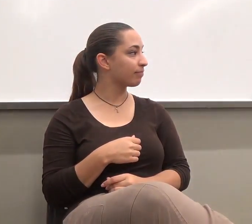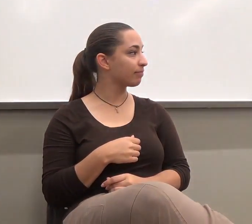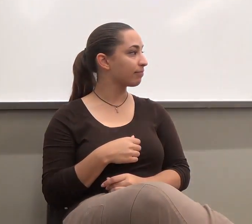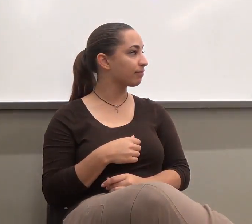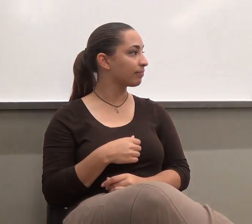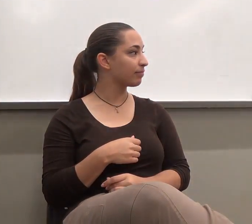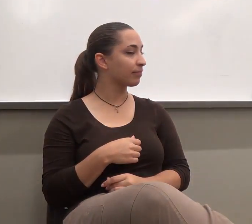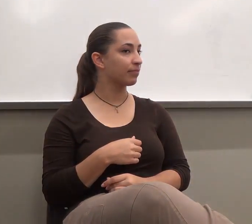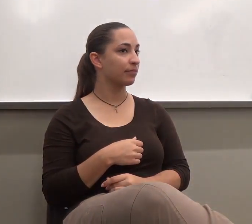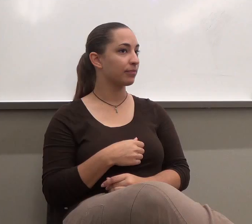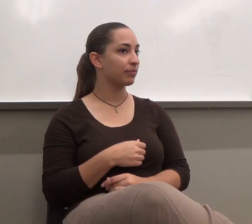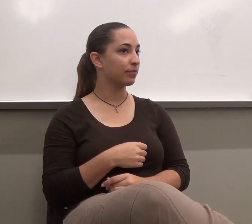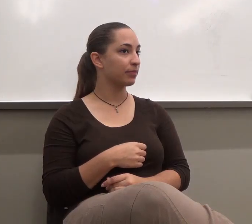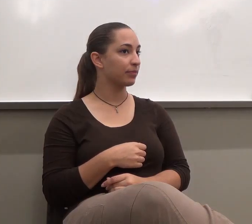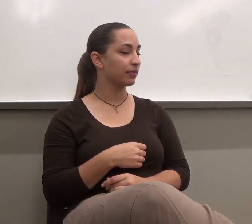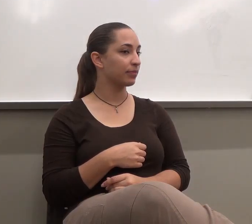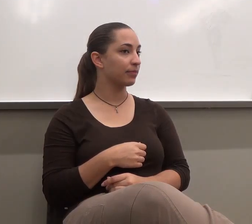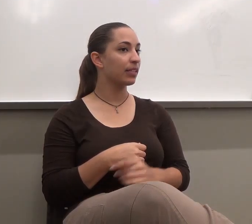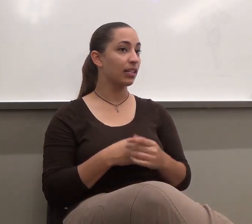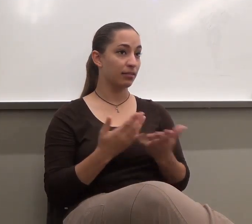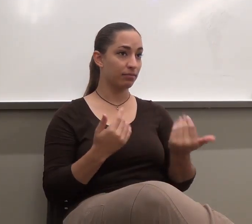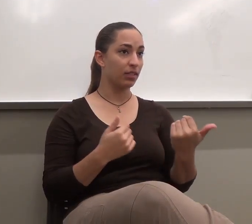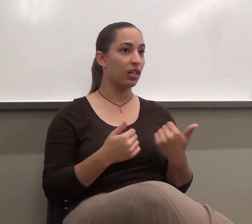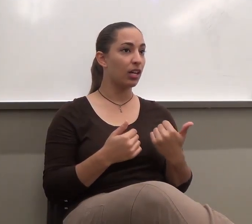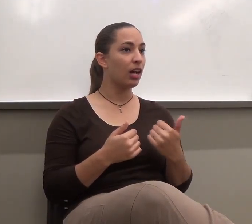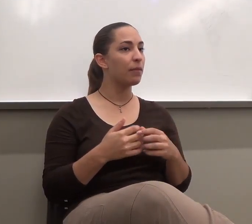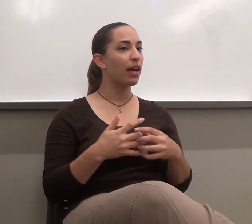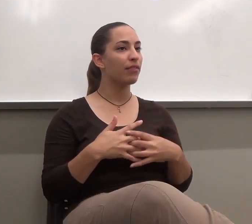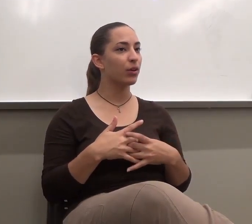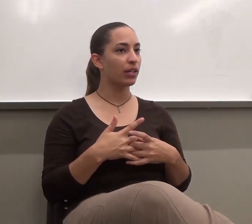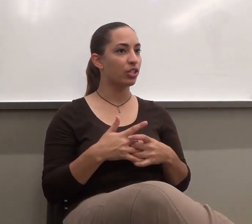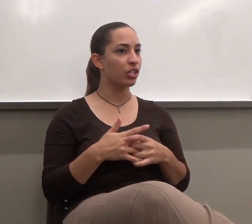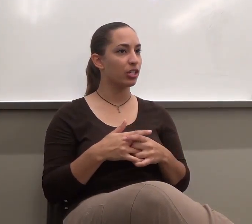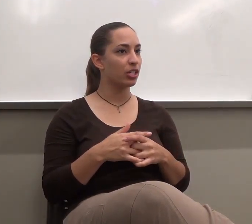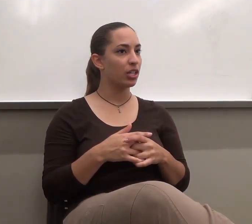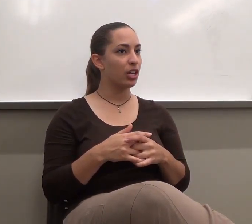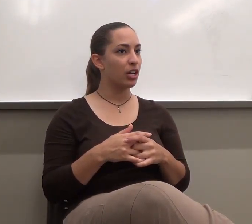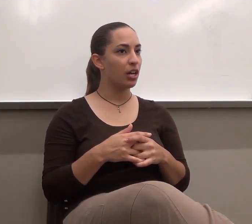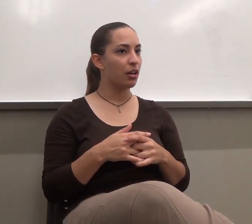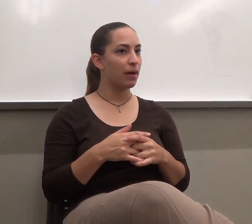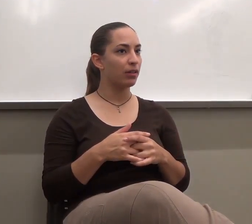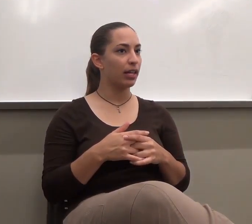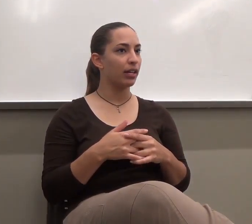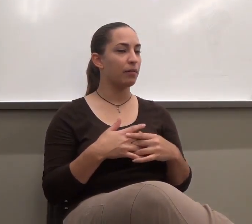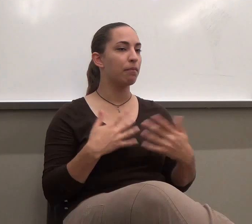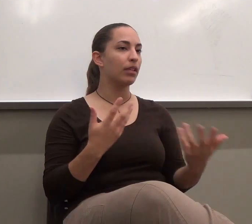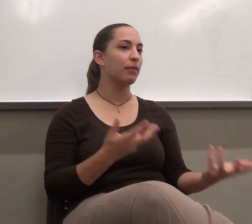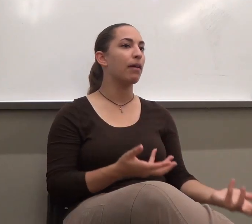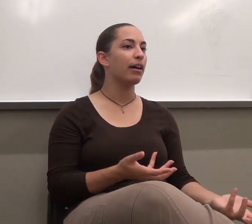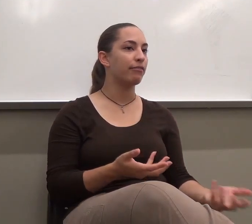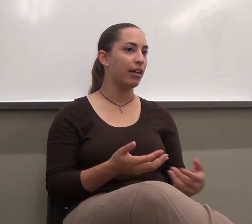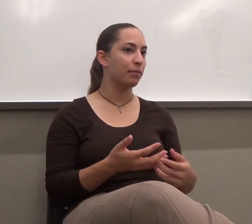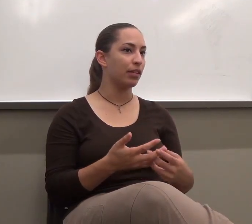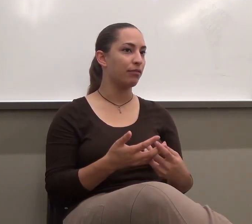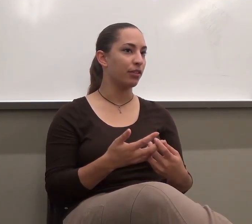With this, okay, yes. I have a question about like my family, for